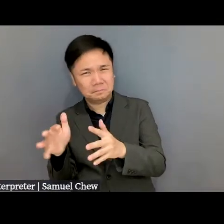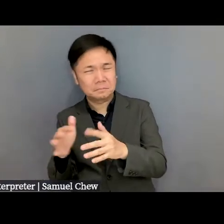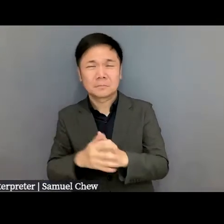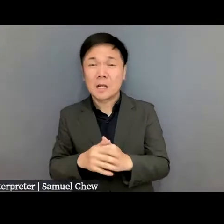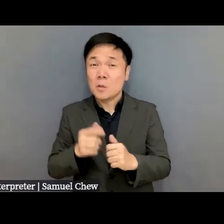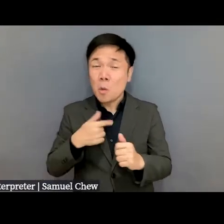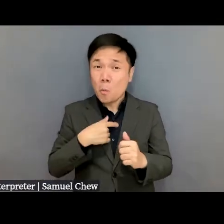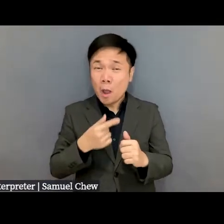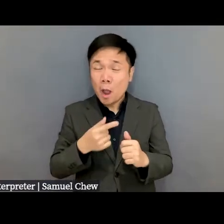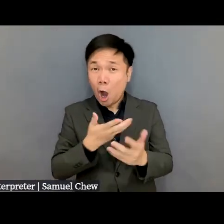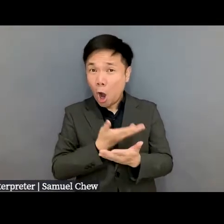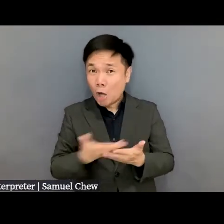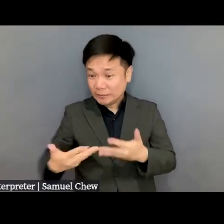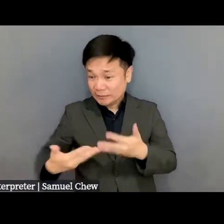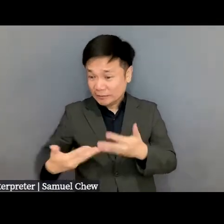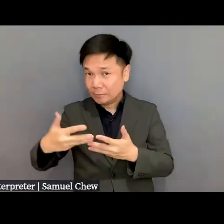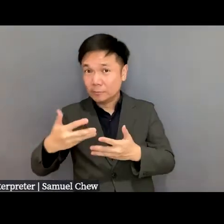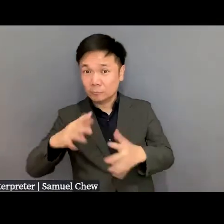information of what we had.